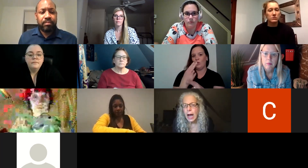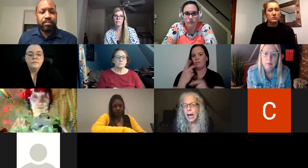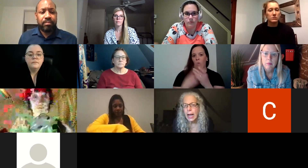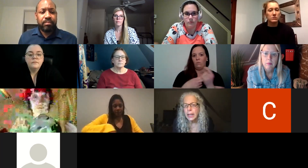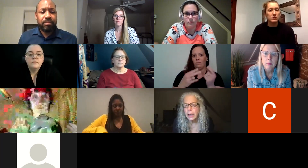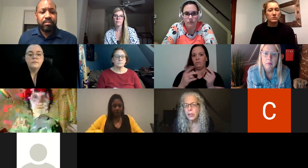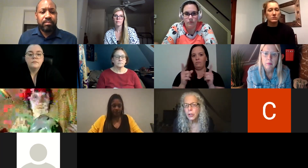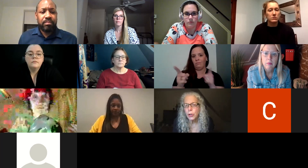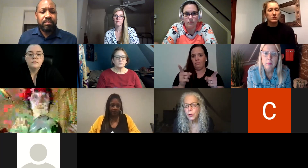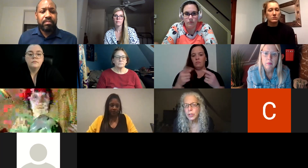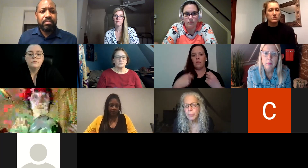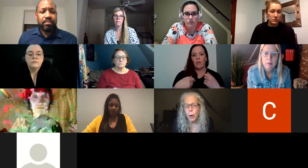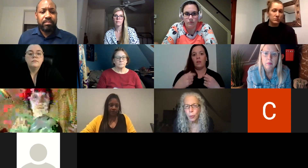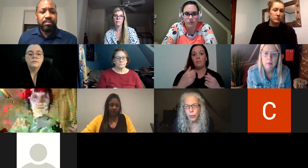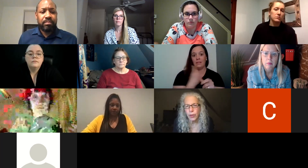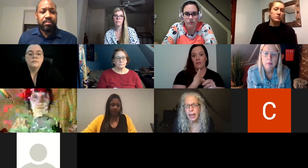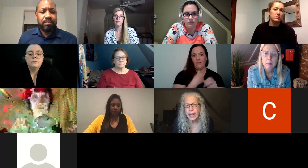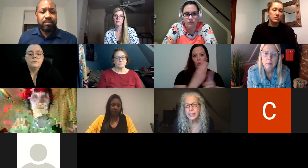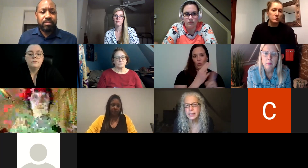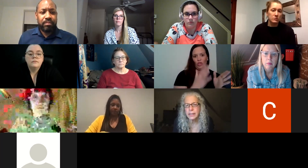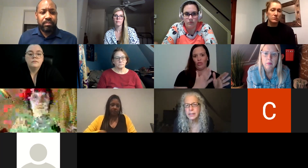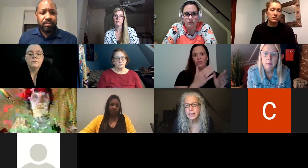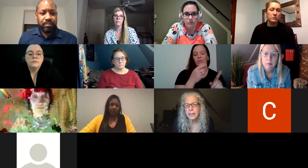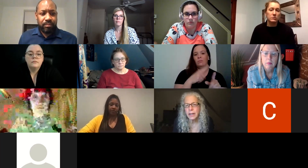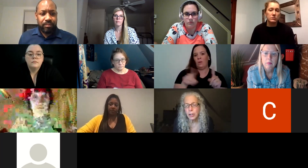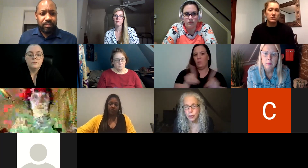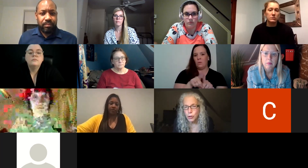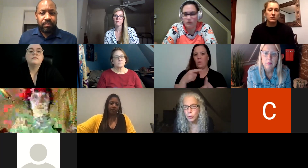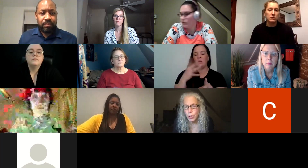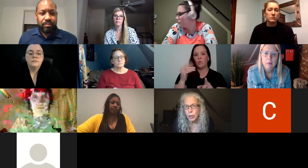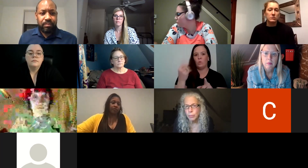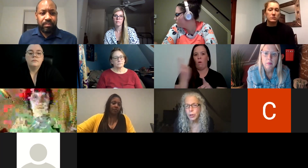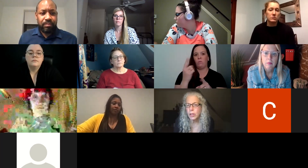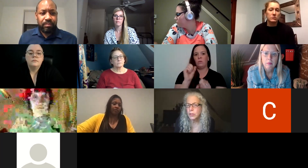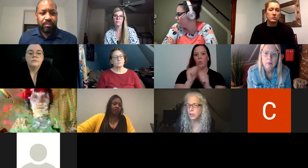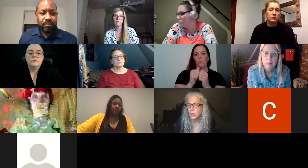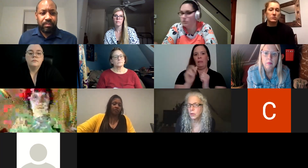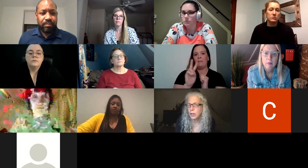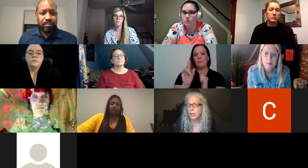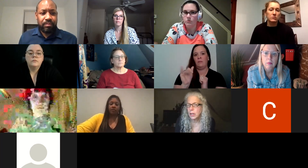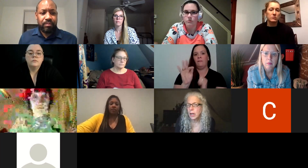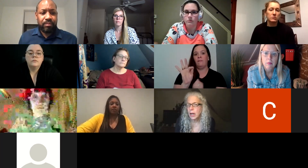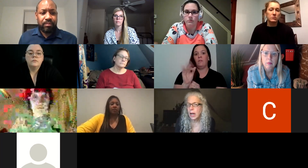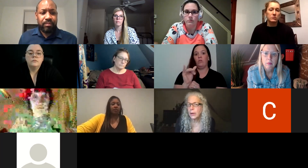I use it both as a consumer, but also I